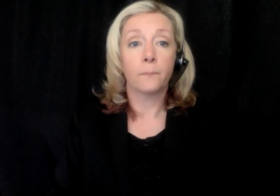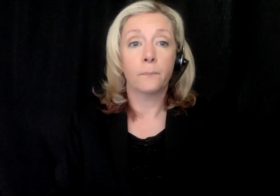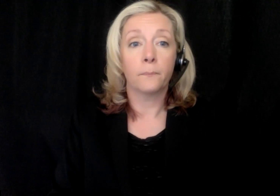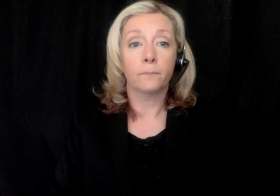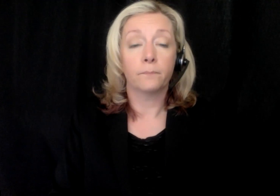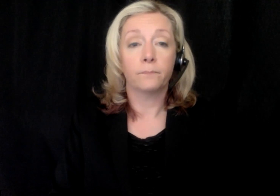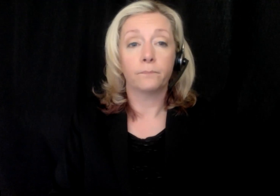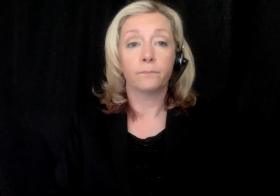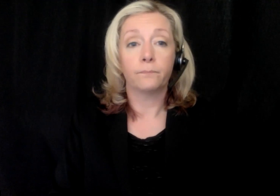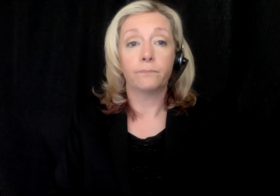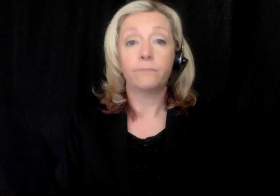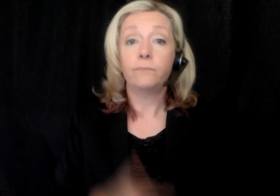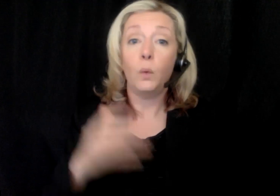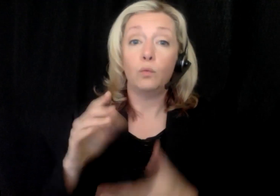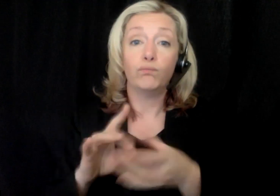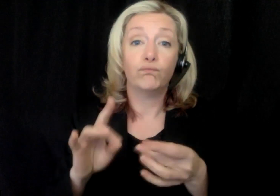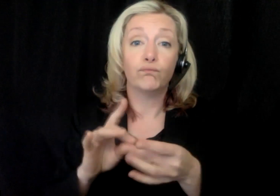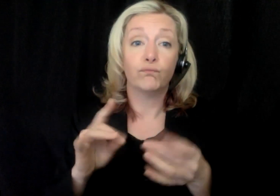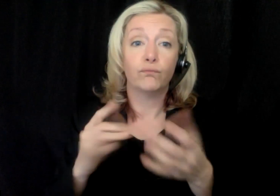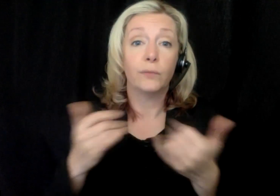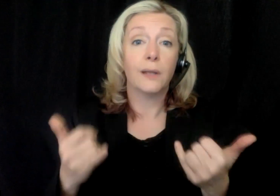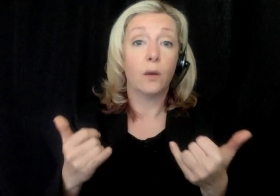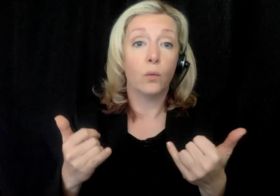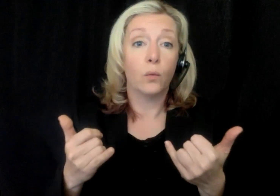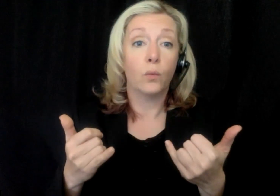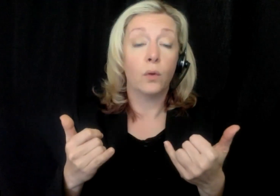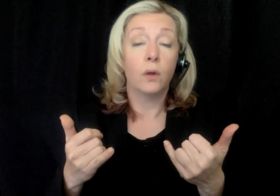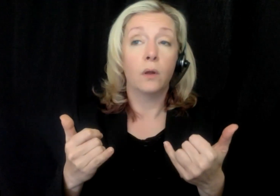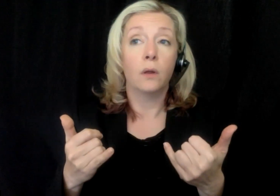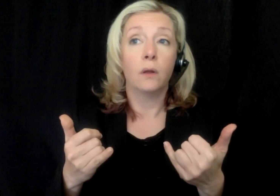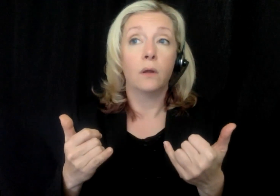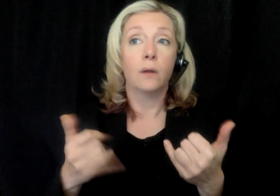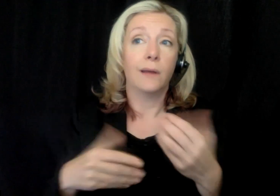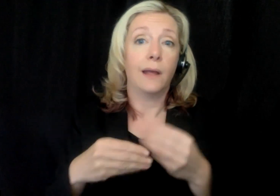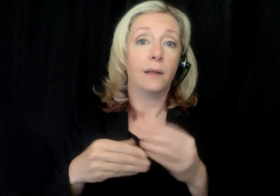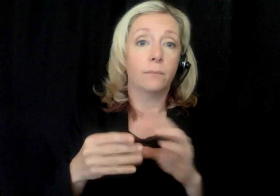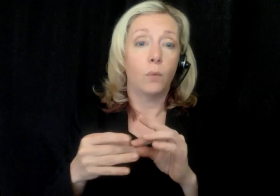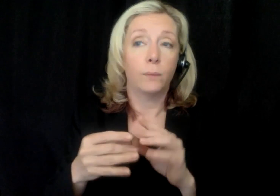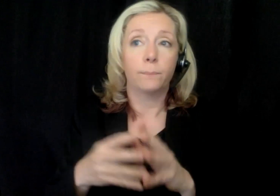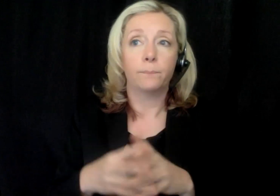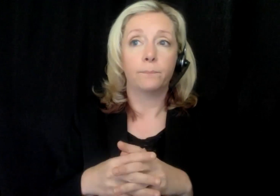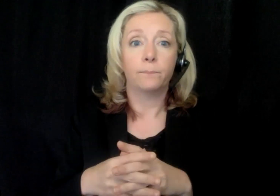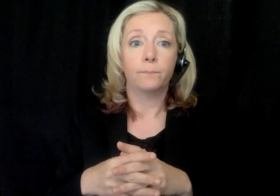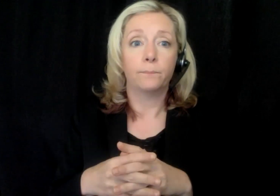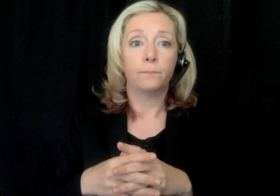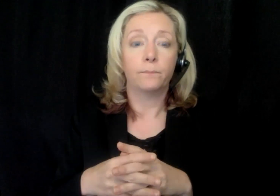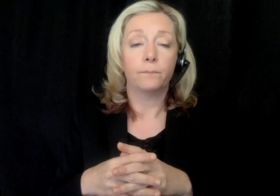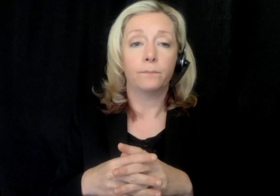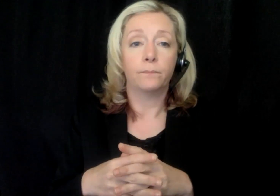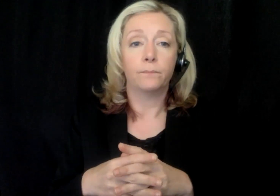I'd like to make a point now that I didn't make during my own presentation that is real close to my